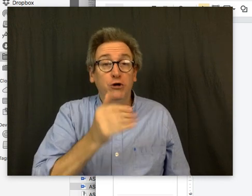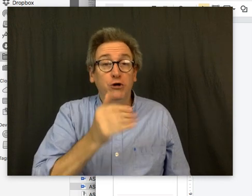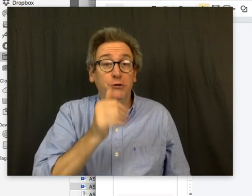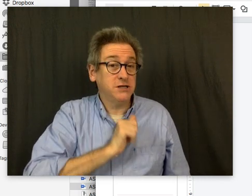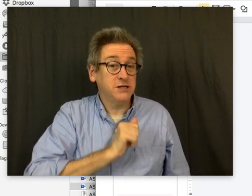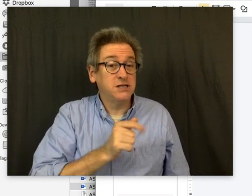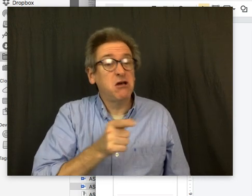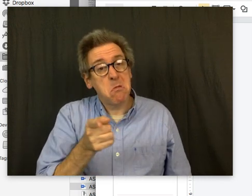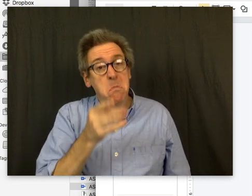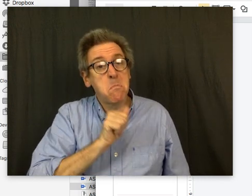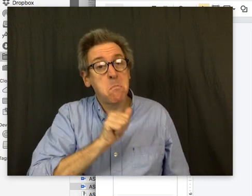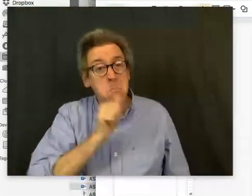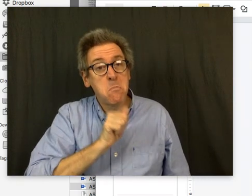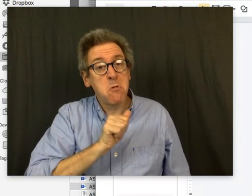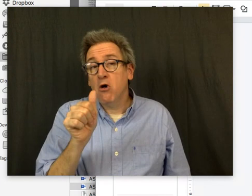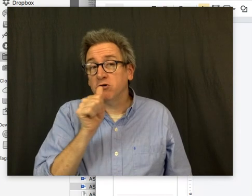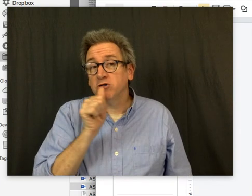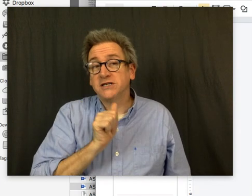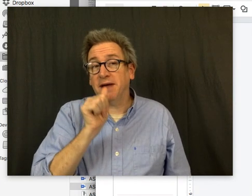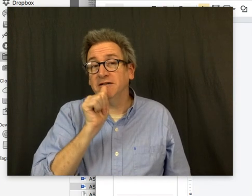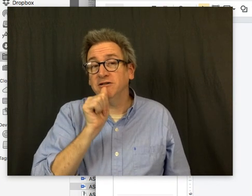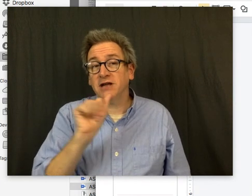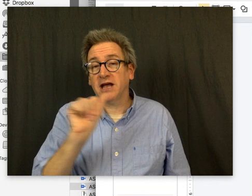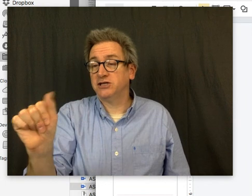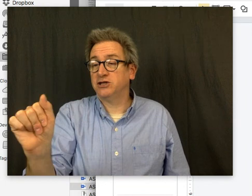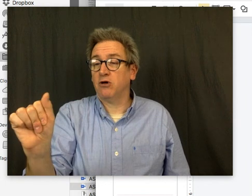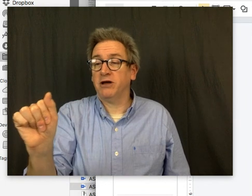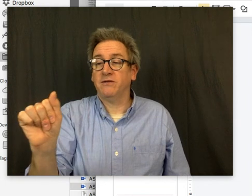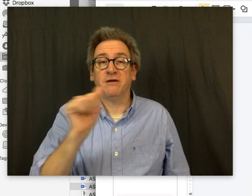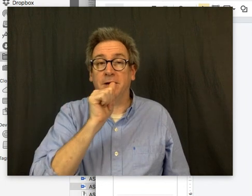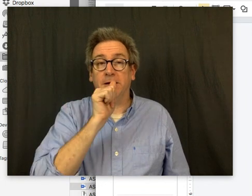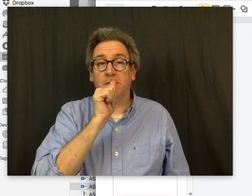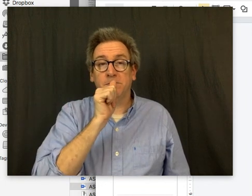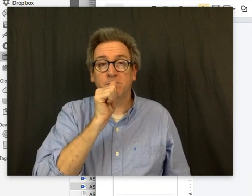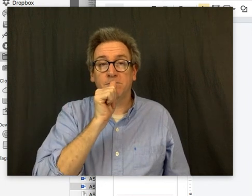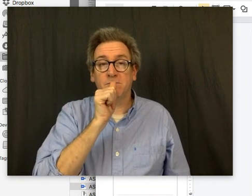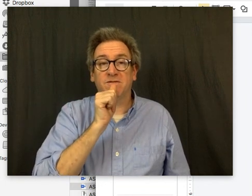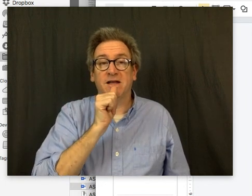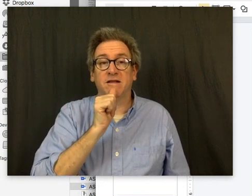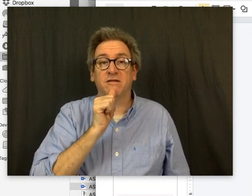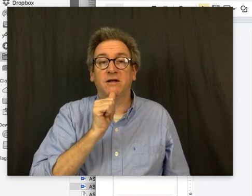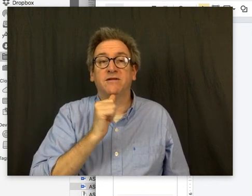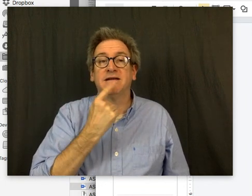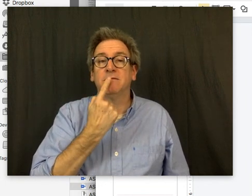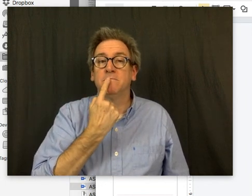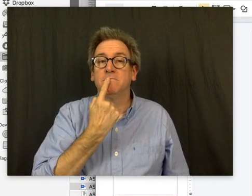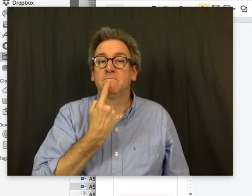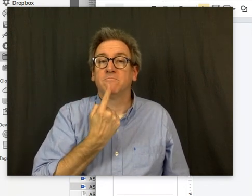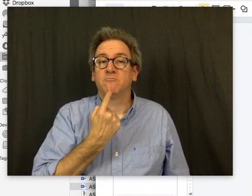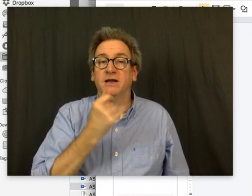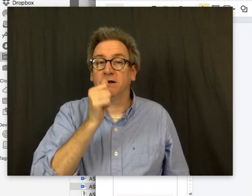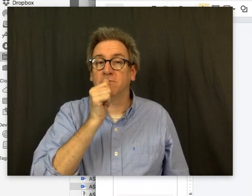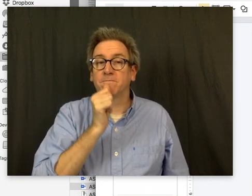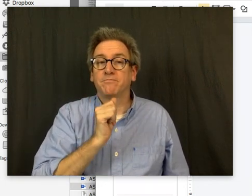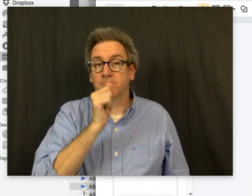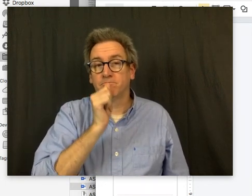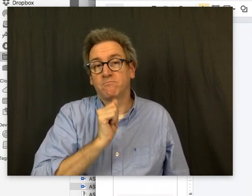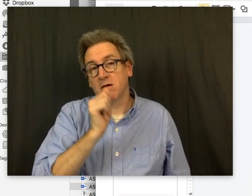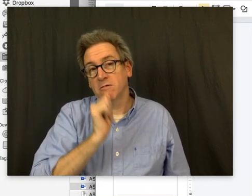Good patience. We're just patient, and it's drawing the thumbnail, the flat of the thumbnail down right in